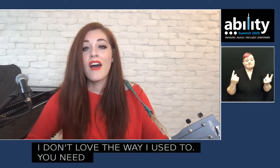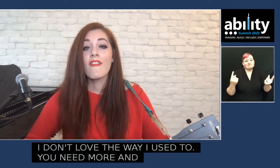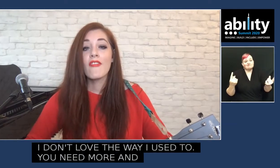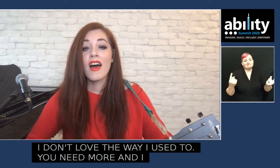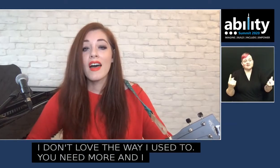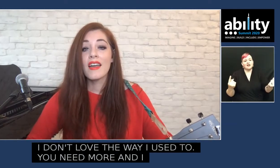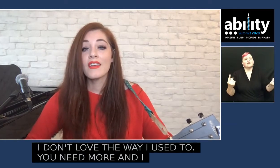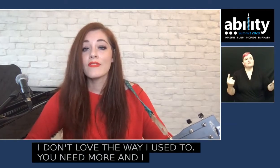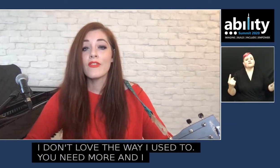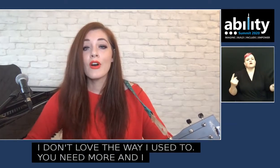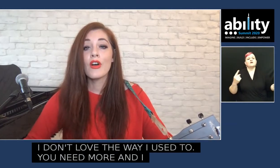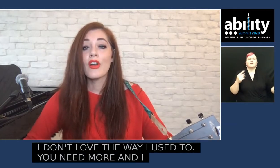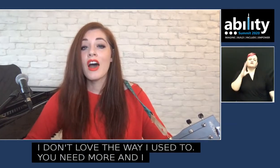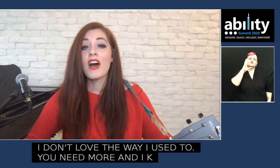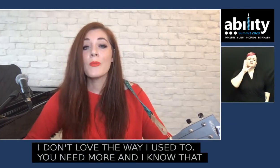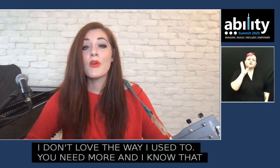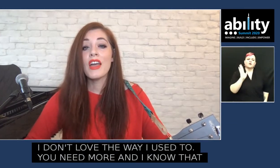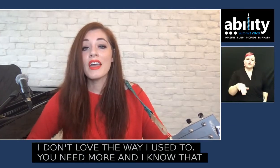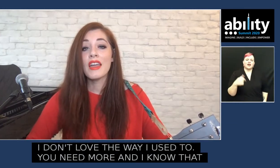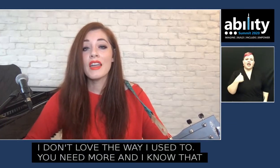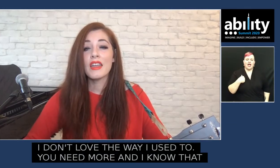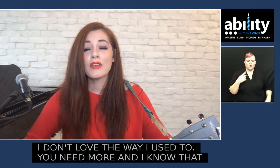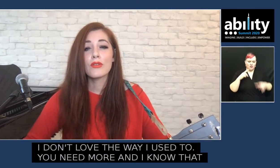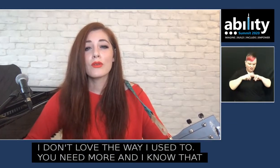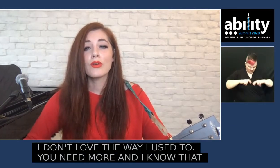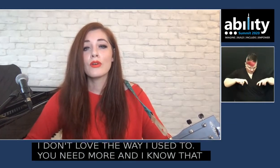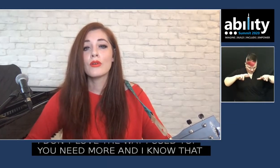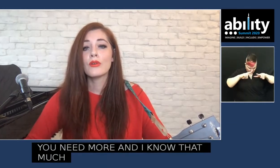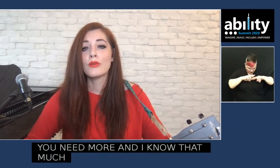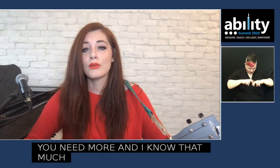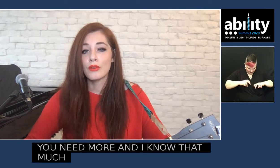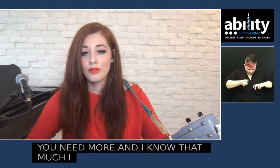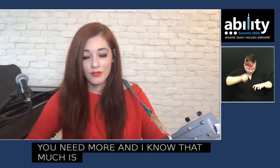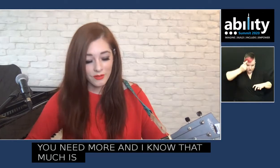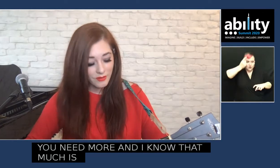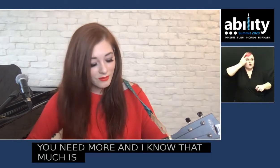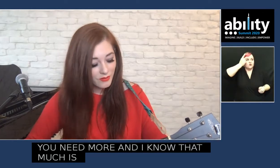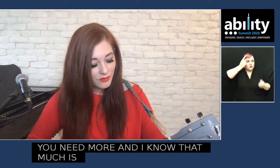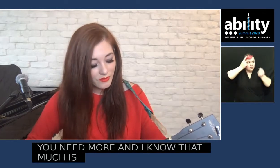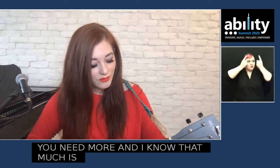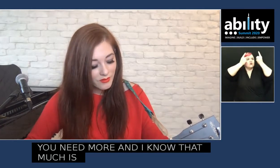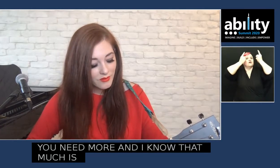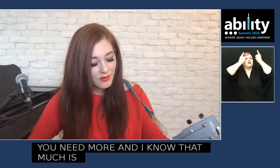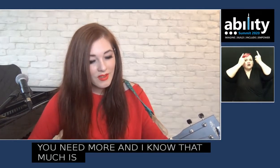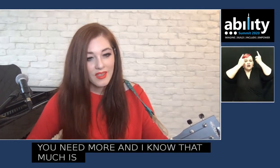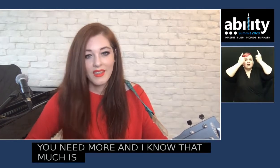So I'll fight for our breakthrough,